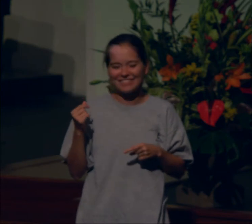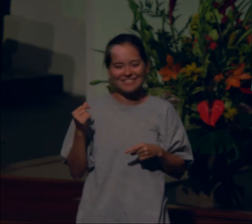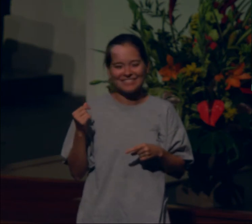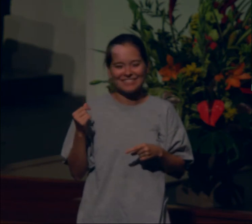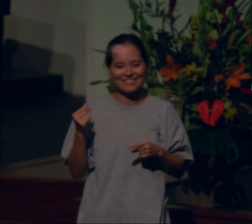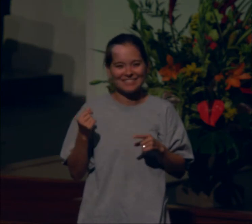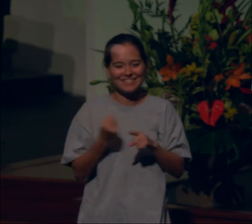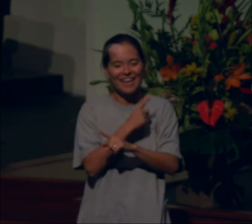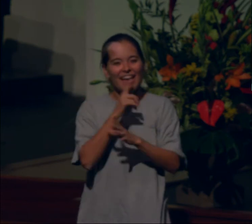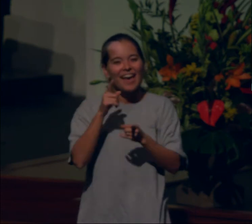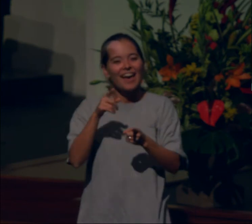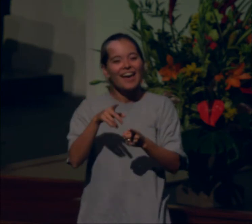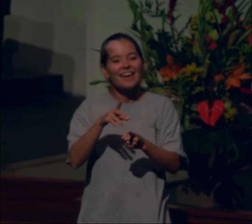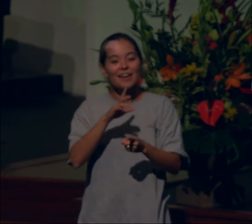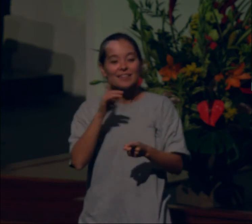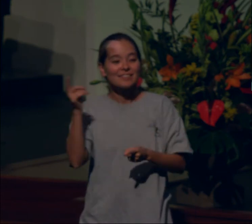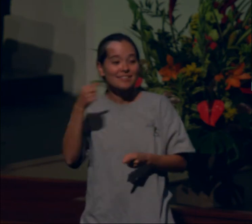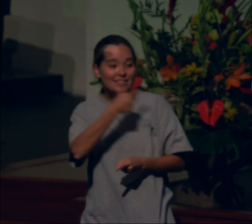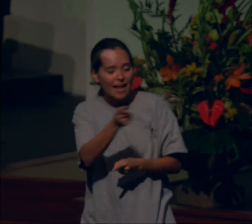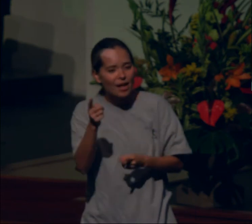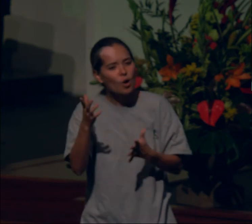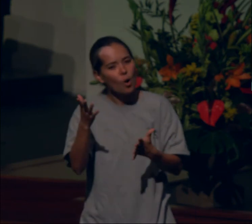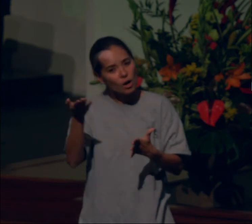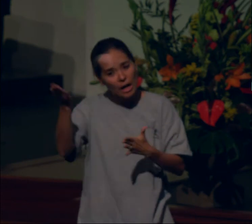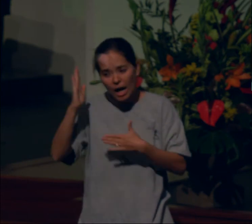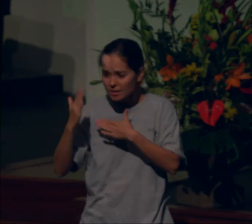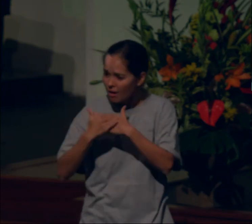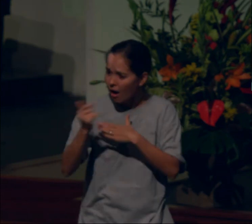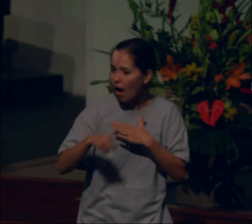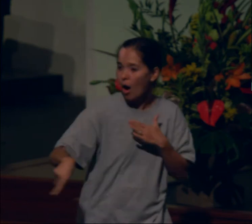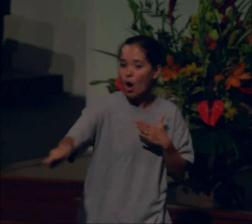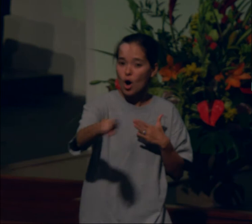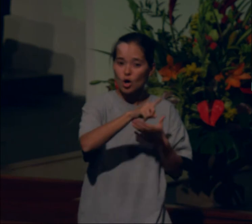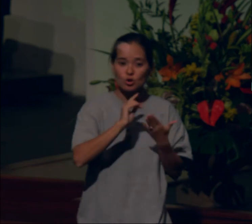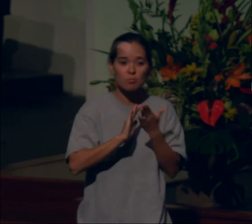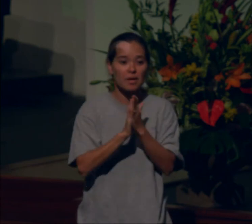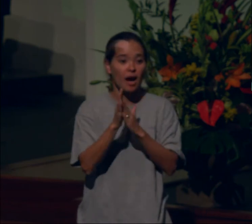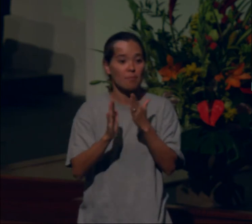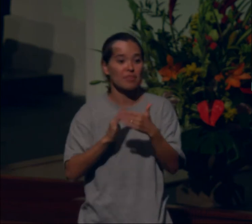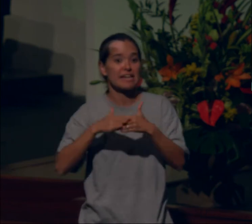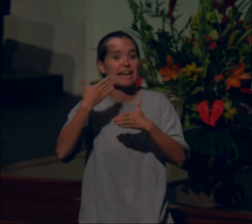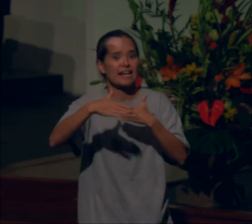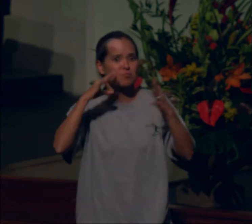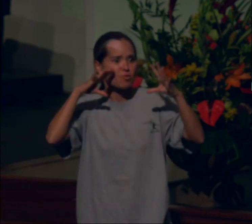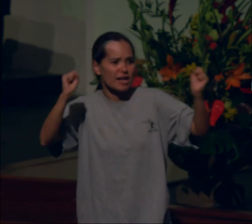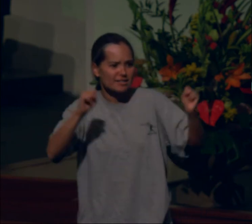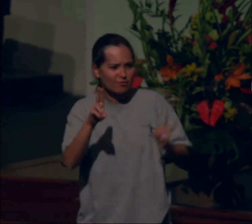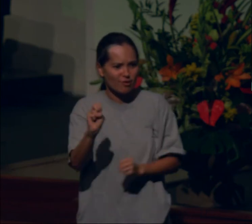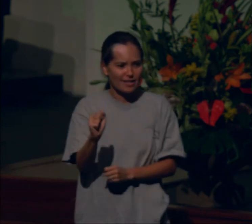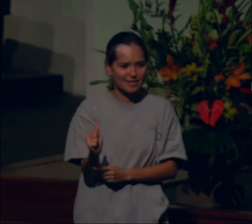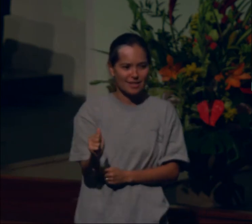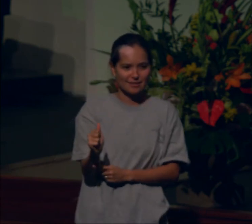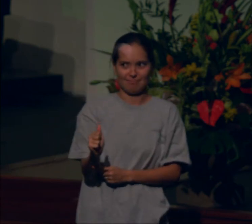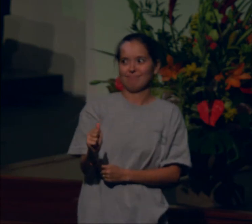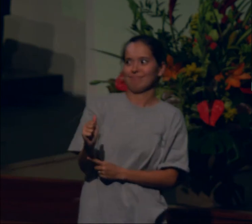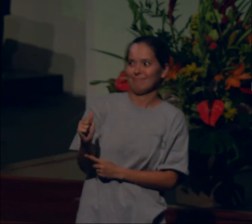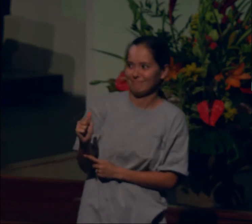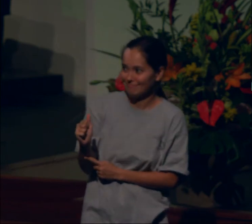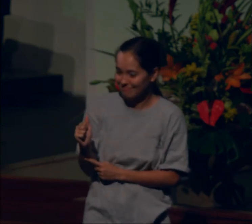And saying, and this is what he would say to you, the Lord has called you to be the next president of the United States.